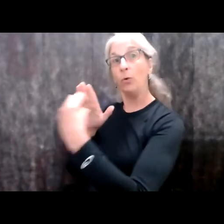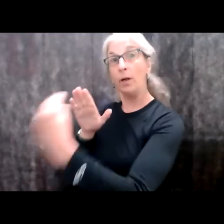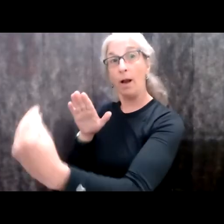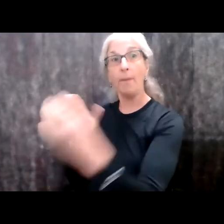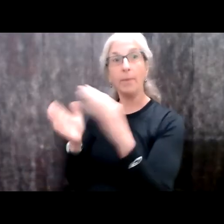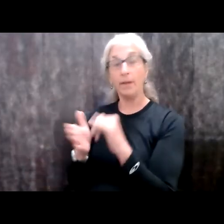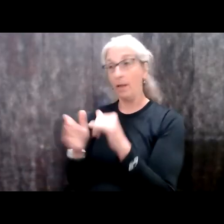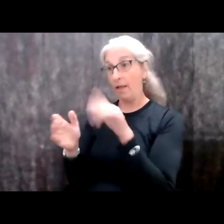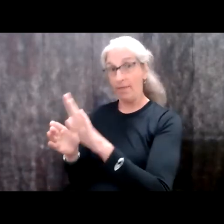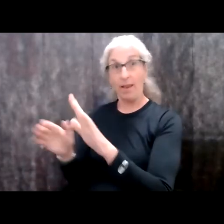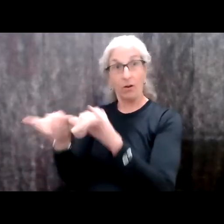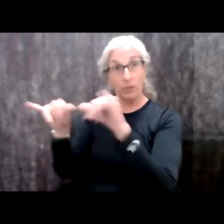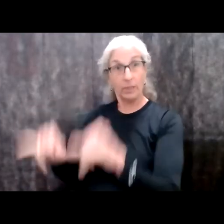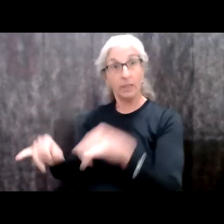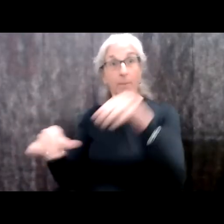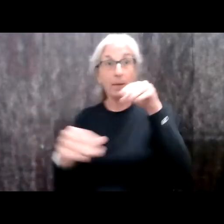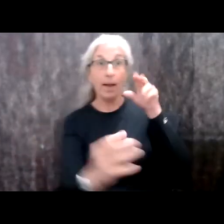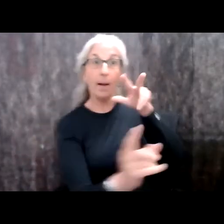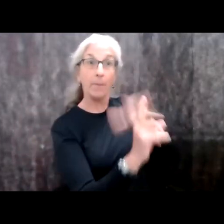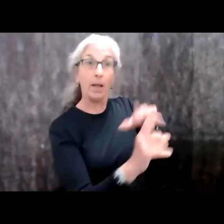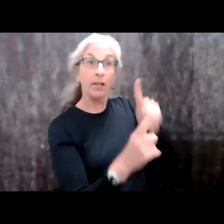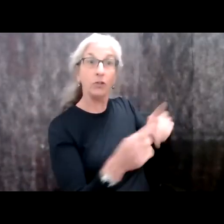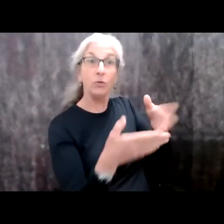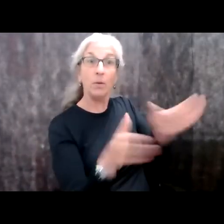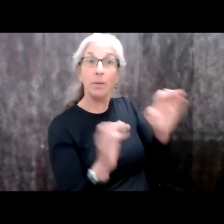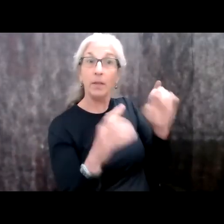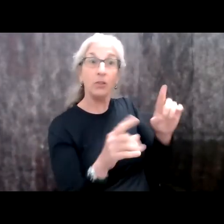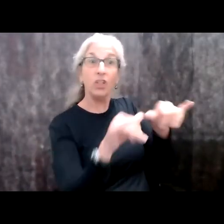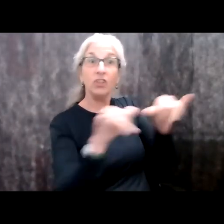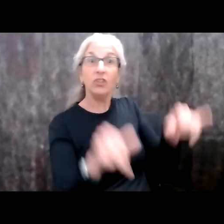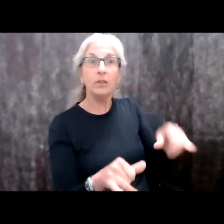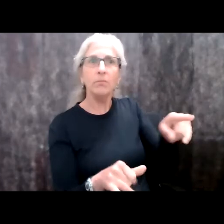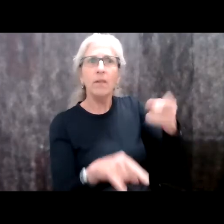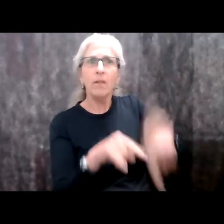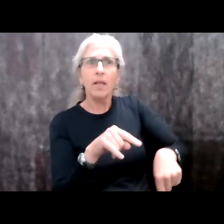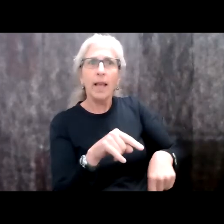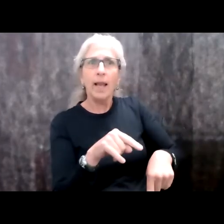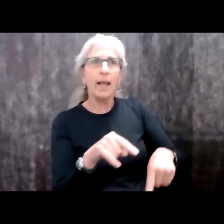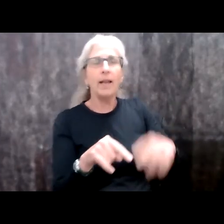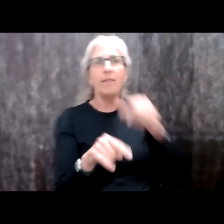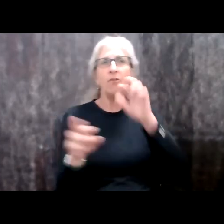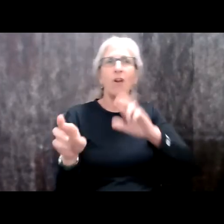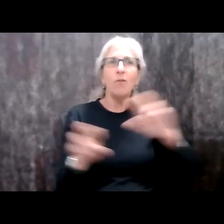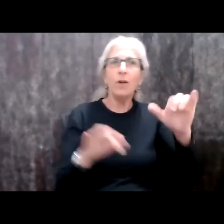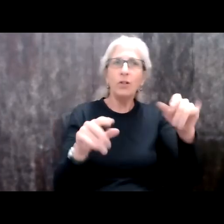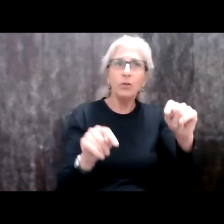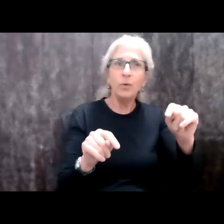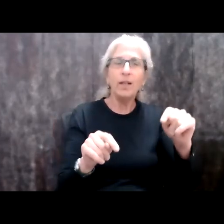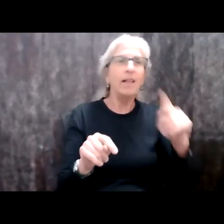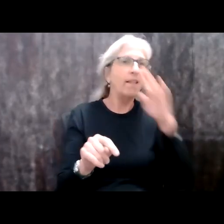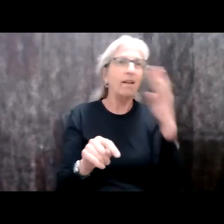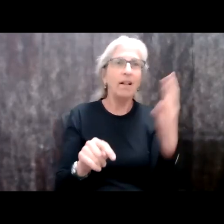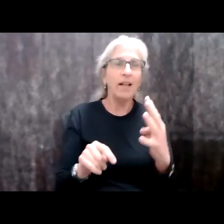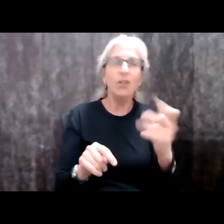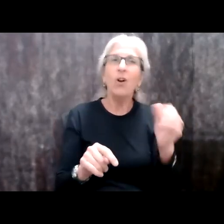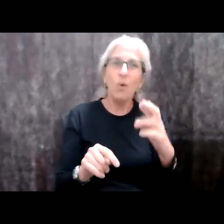public education system, it just doesn't work, right? They're not equipped to it. They neglect it, or it accounts for less than 5% or even